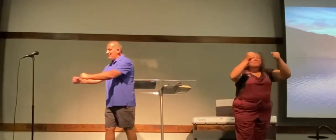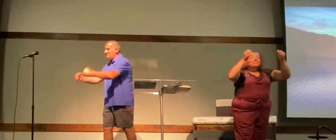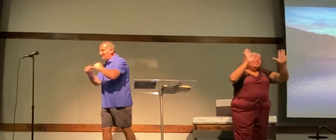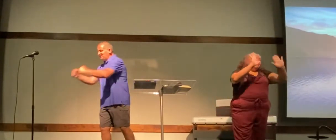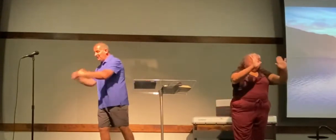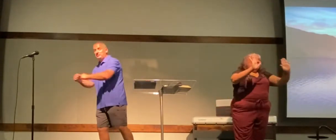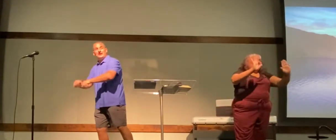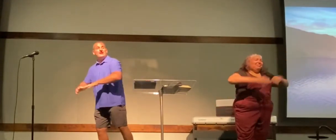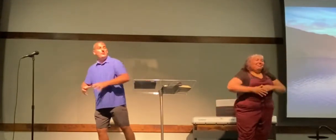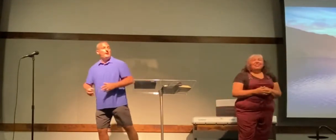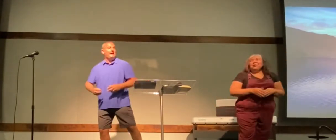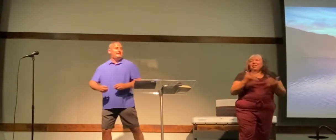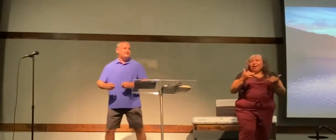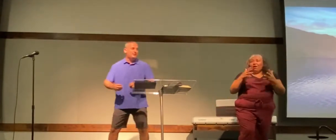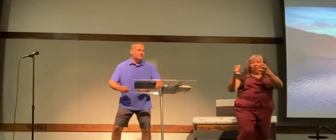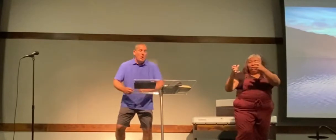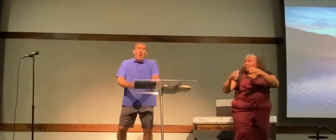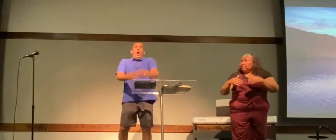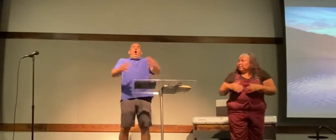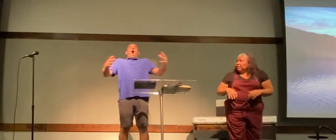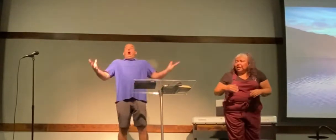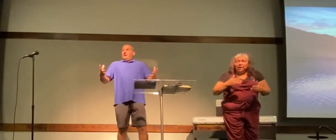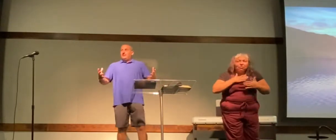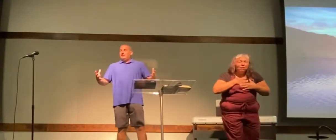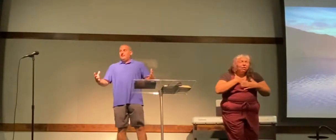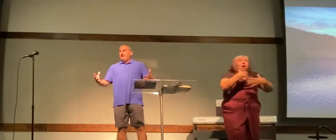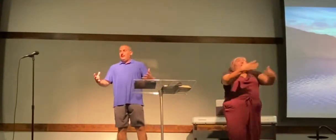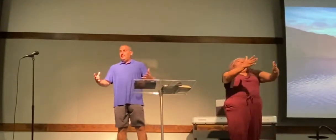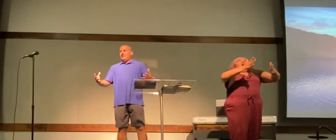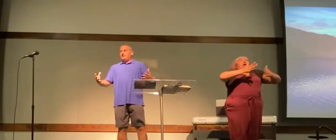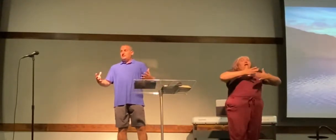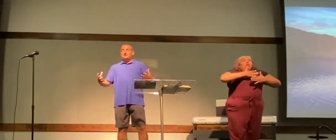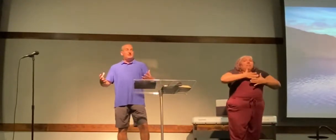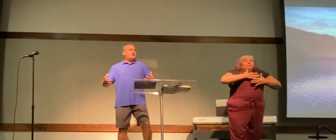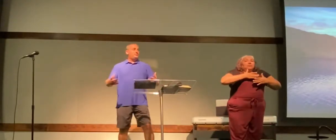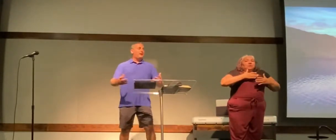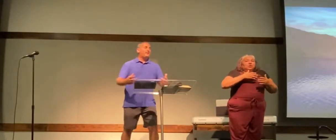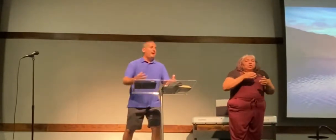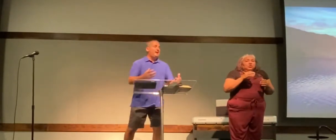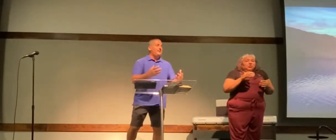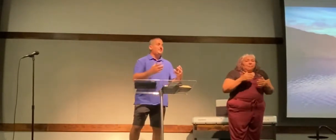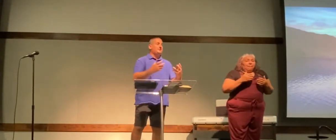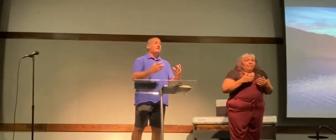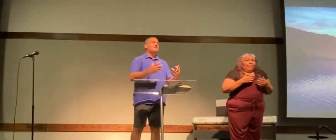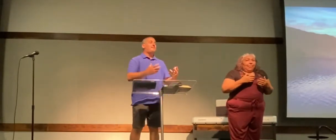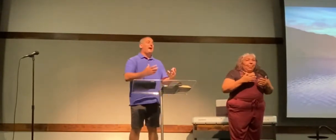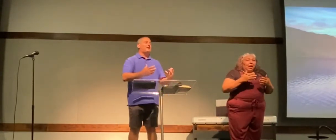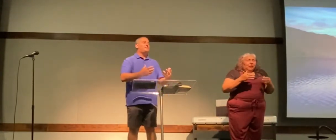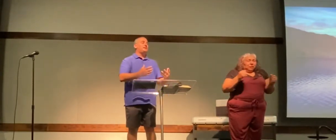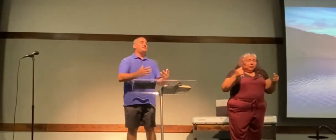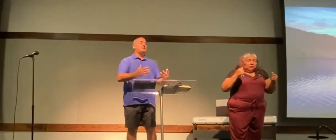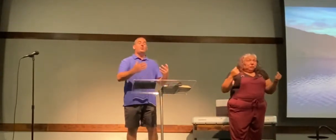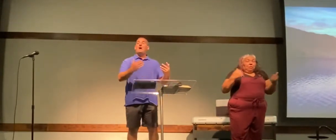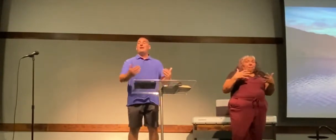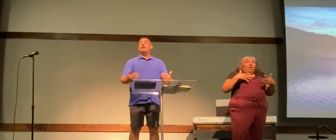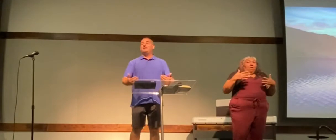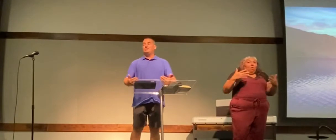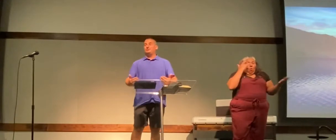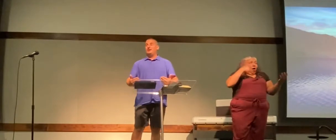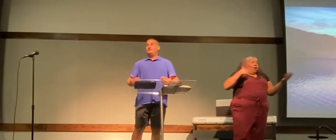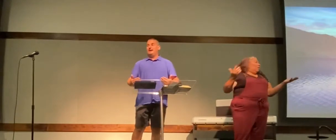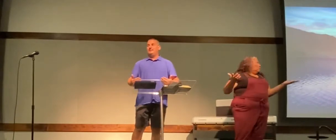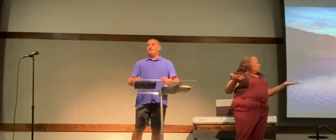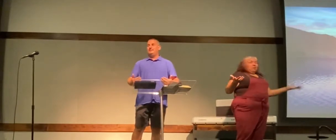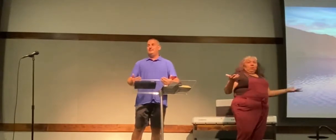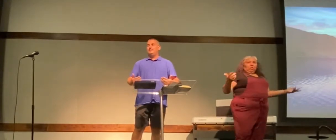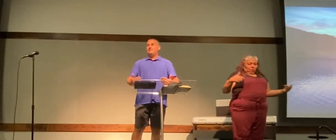I grabbed him and I shook him really, and he went like this. He goes, he just took a deep breath and he started to panic because he's like, why am I in your